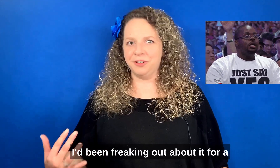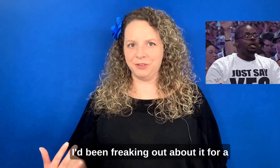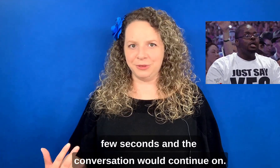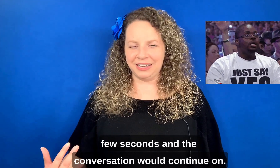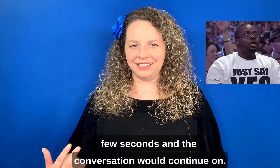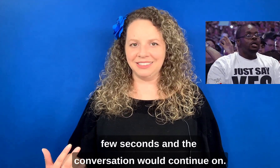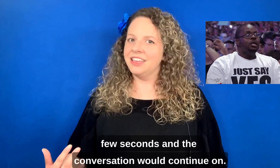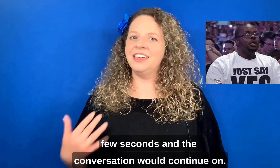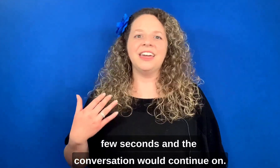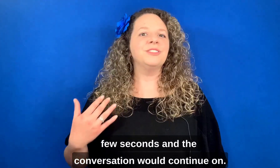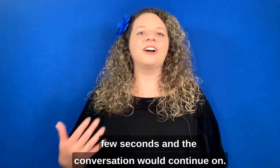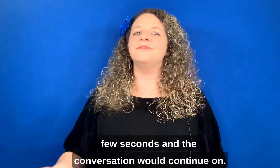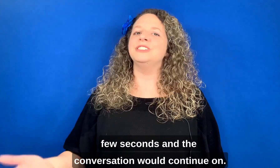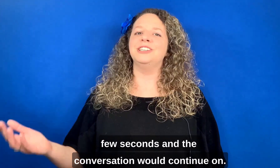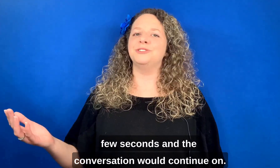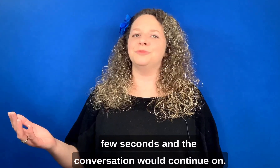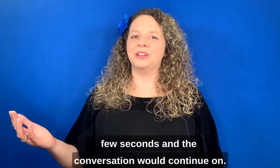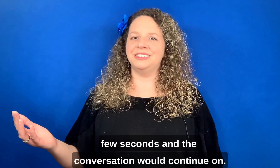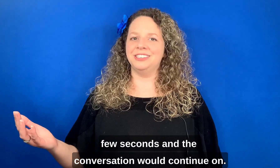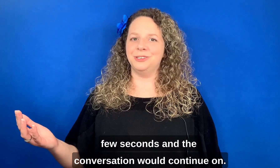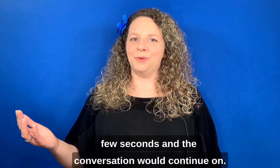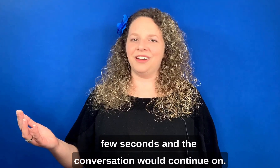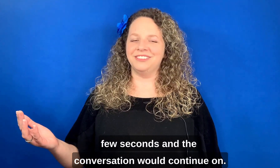few seconds and the conversation would continue on.